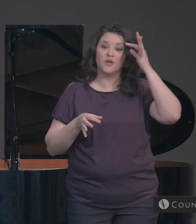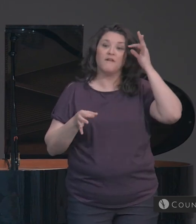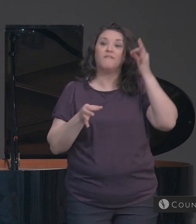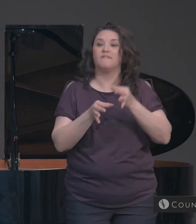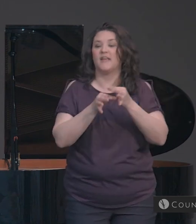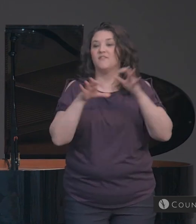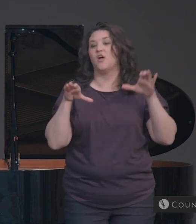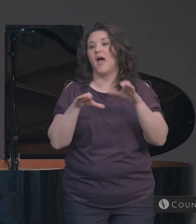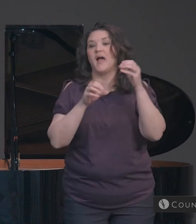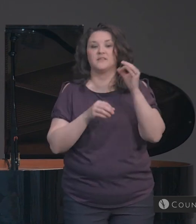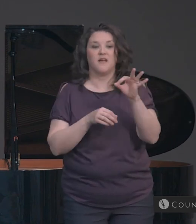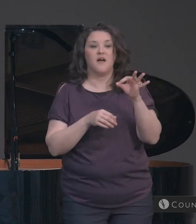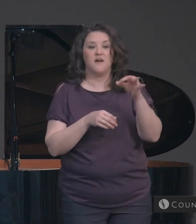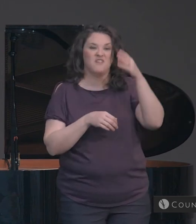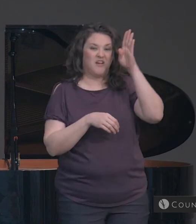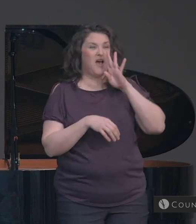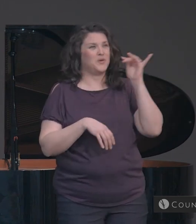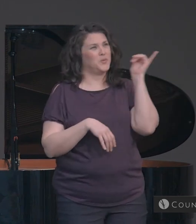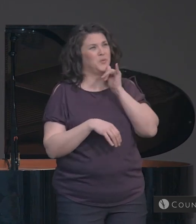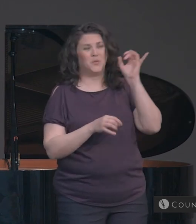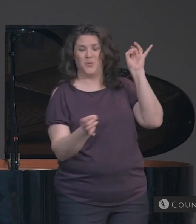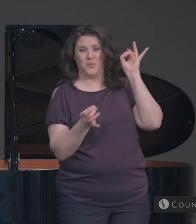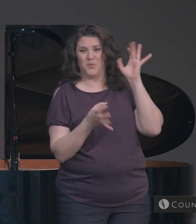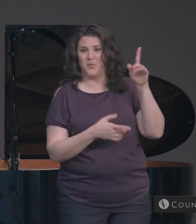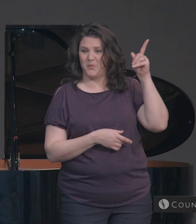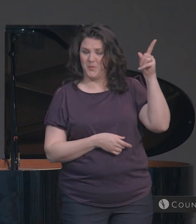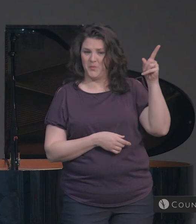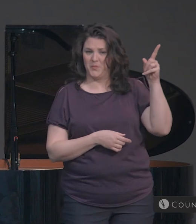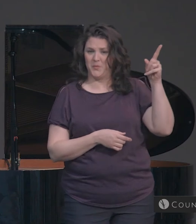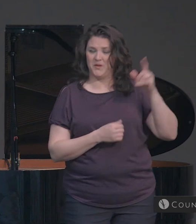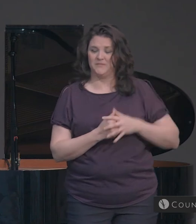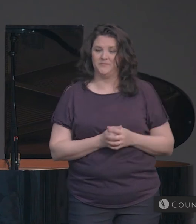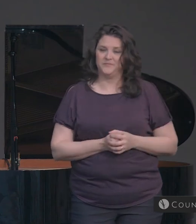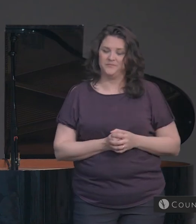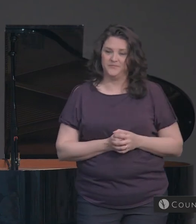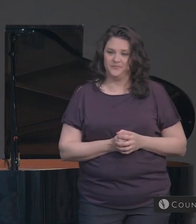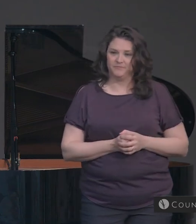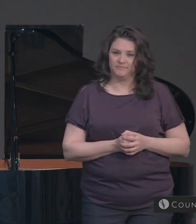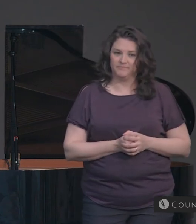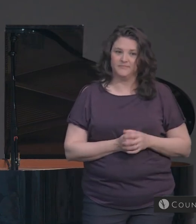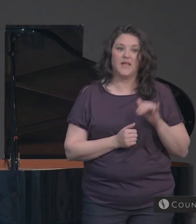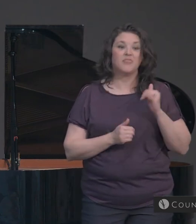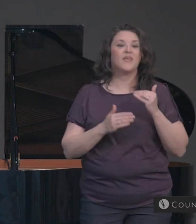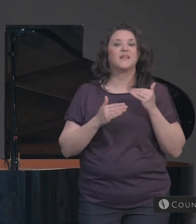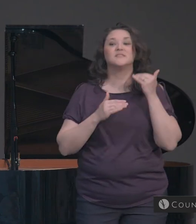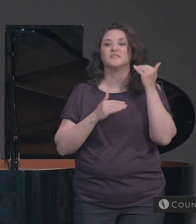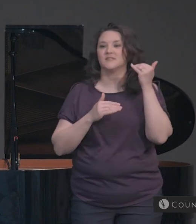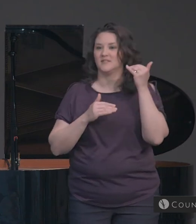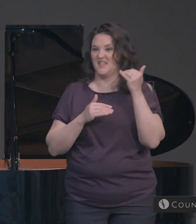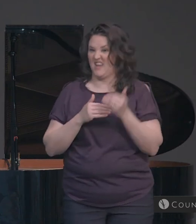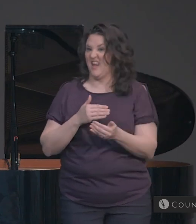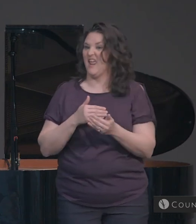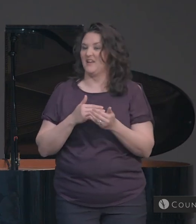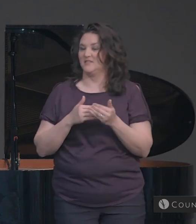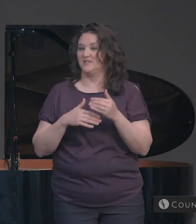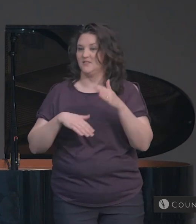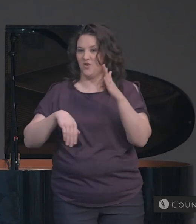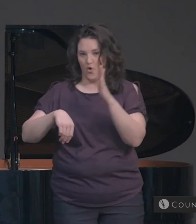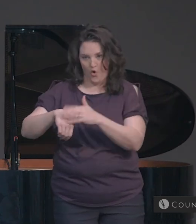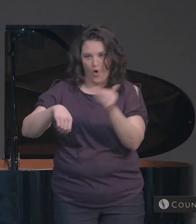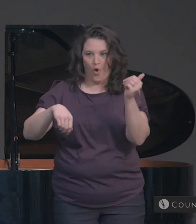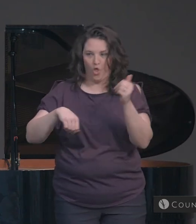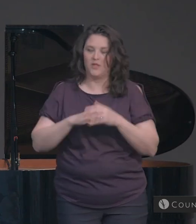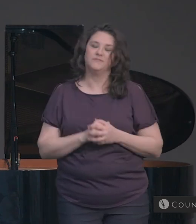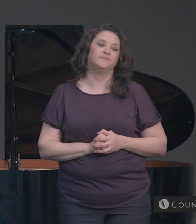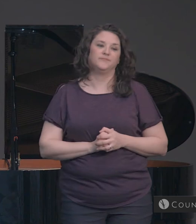God. Consider the future faithful acts of a fearsome God. That's the next call. Okay? I know I could get it.